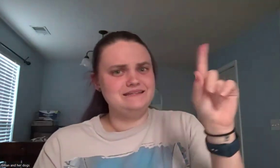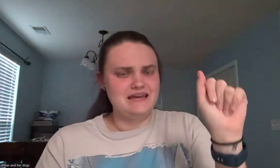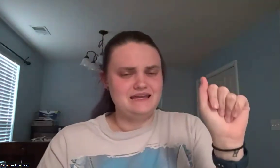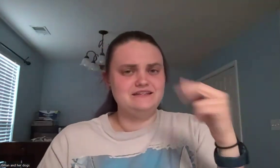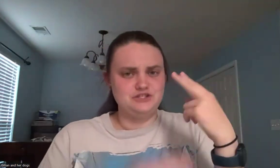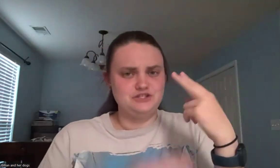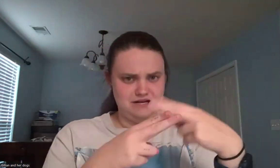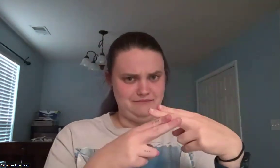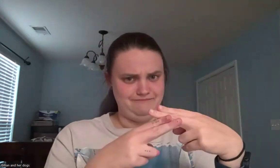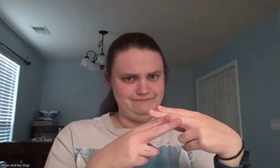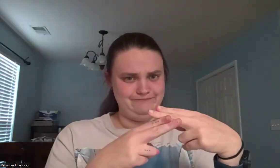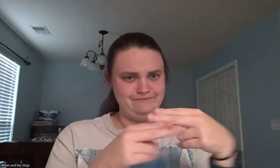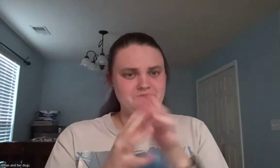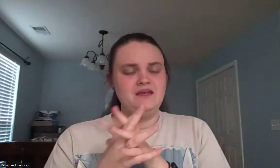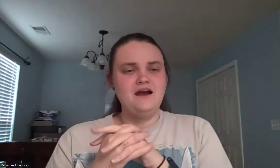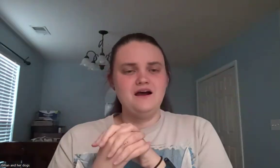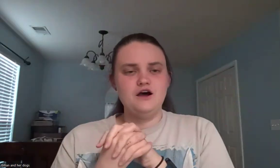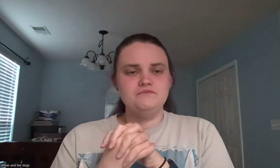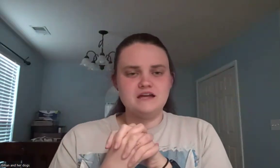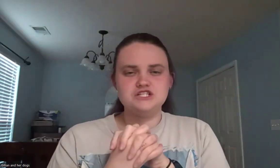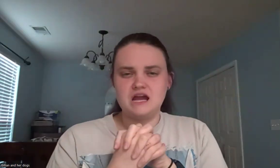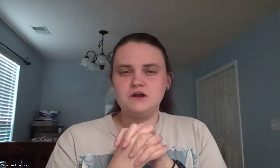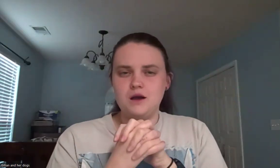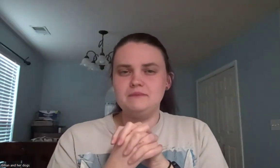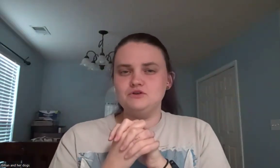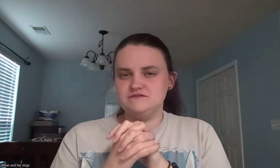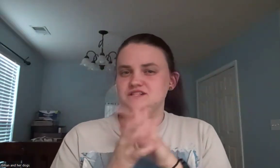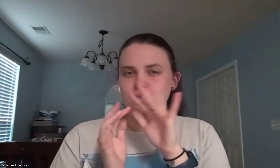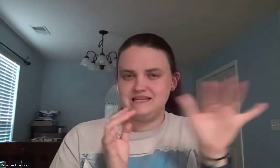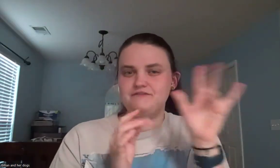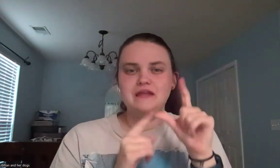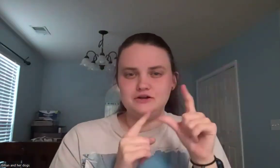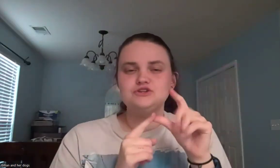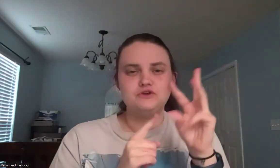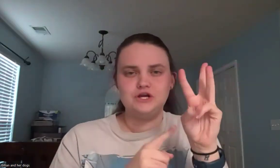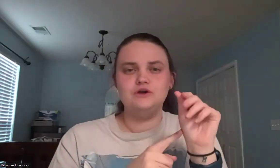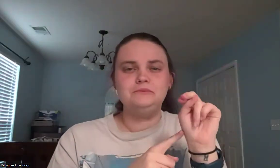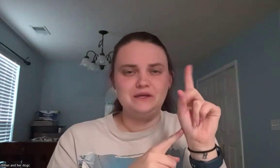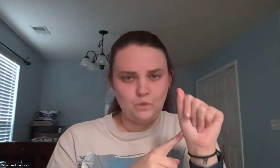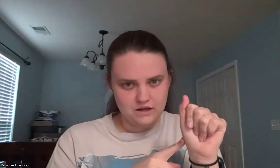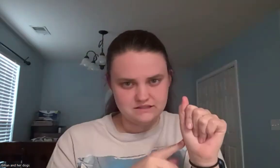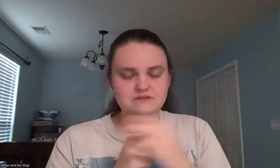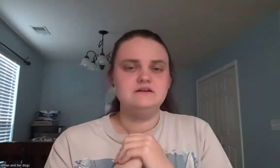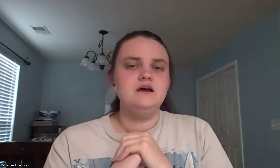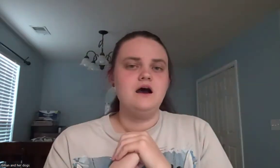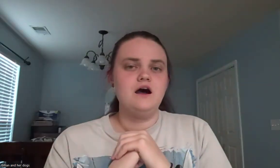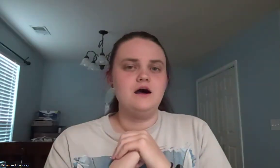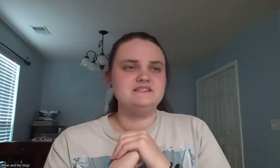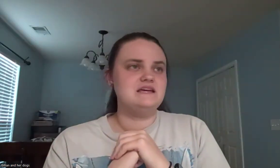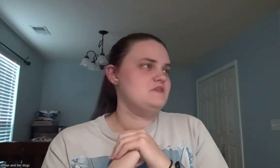day is your name. That's just kind of a common. Most of us always have our letters, so they're gonna know you mean Wanda. The same thing if